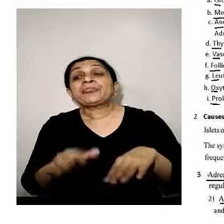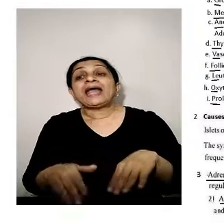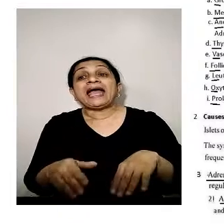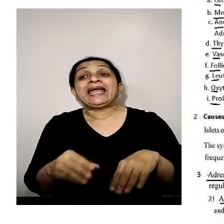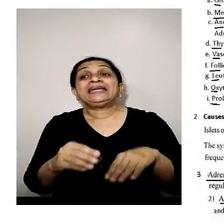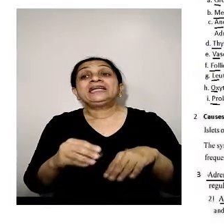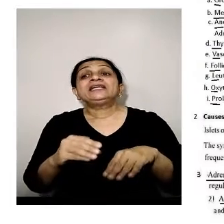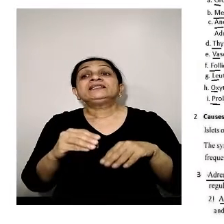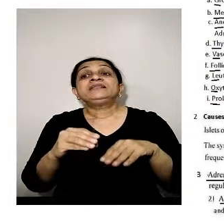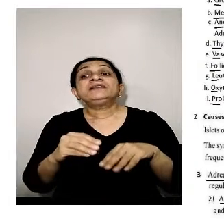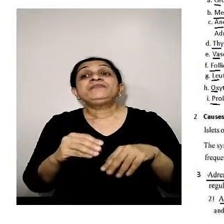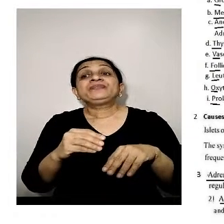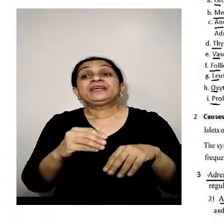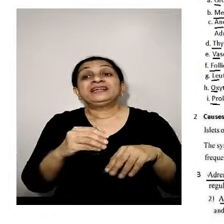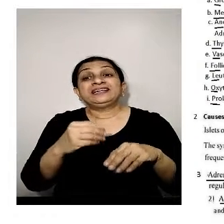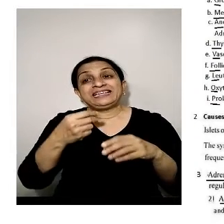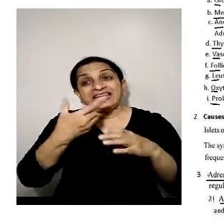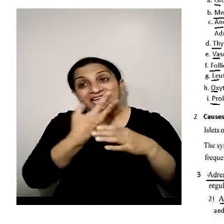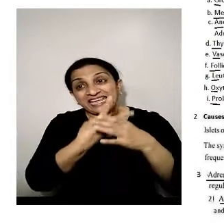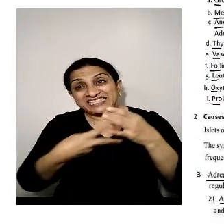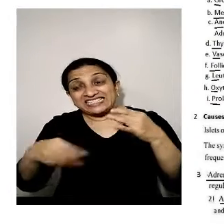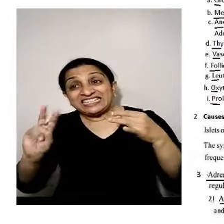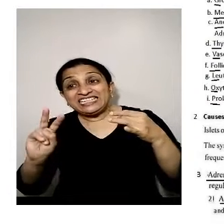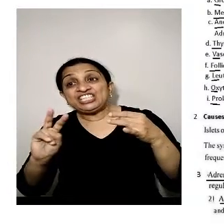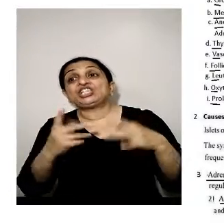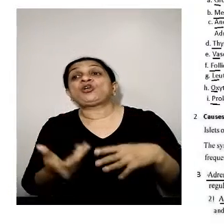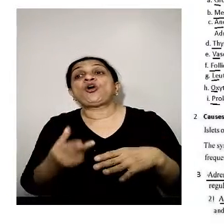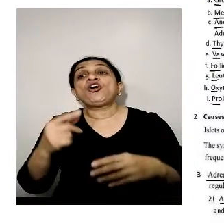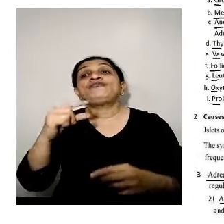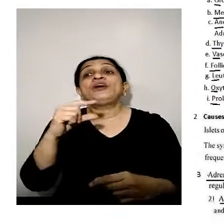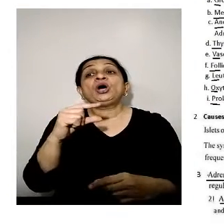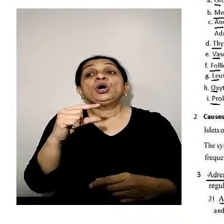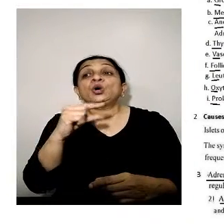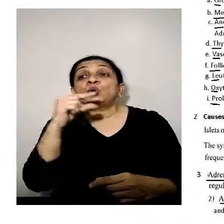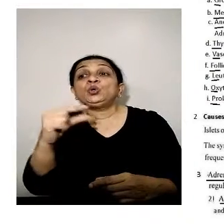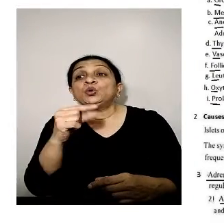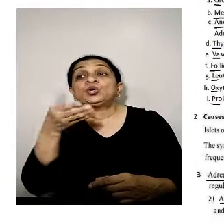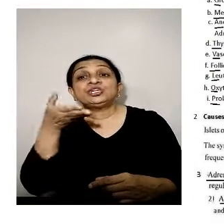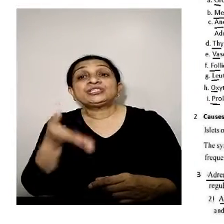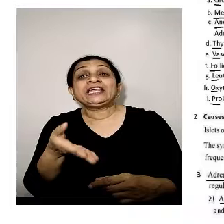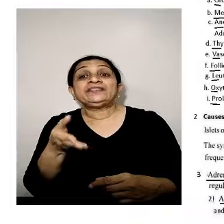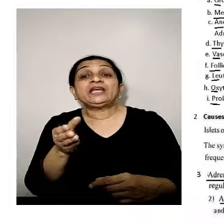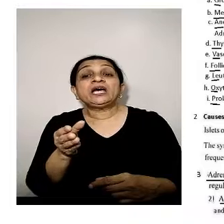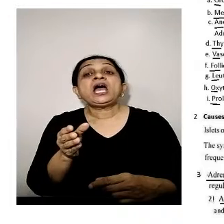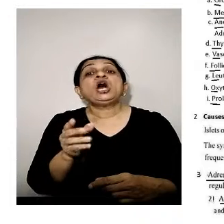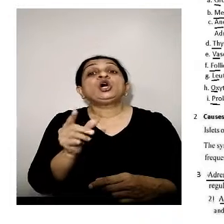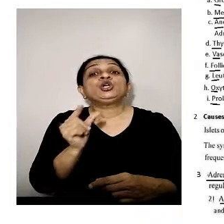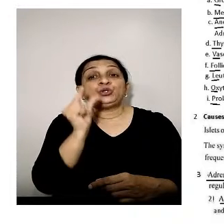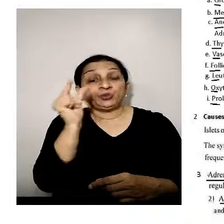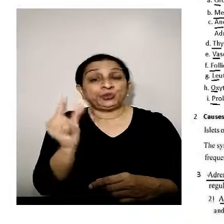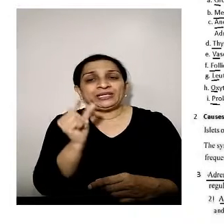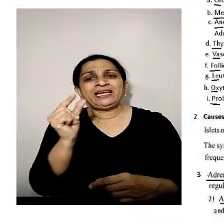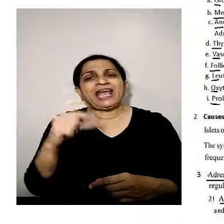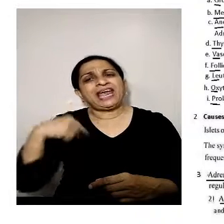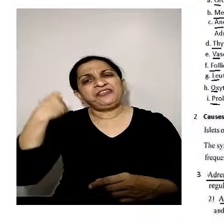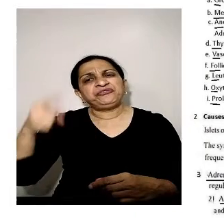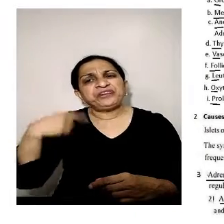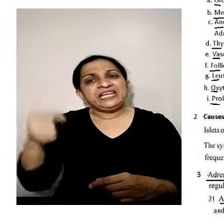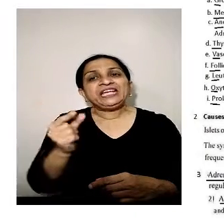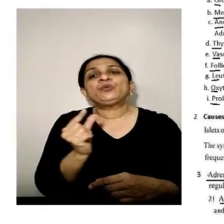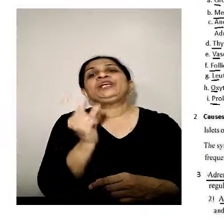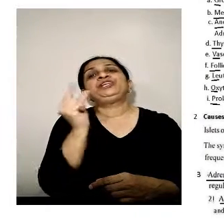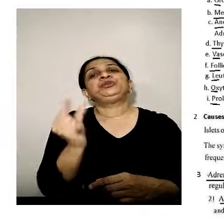blood, and the excretion of glucose in the urine